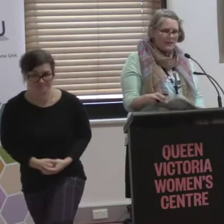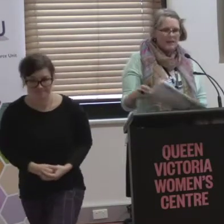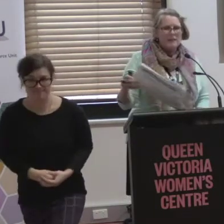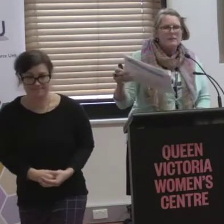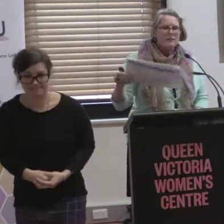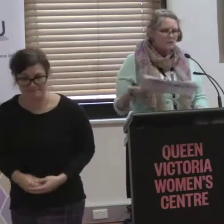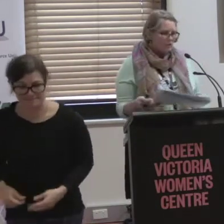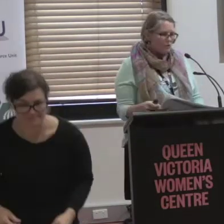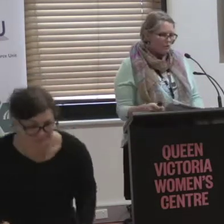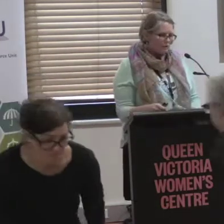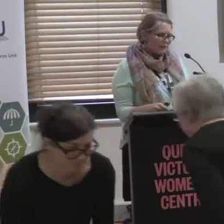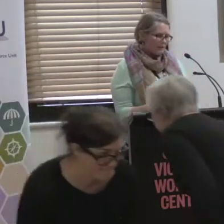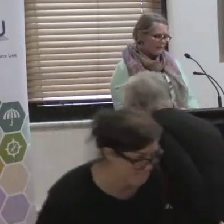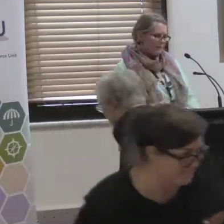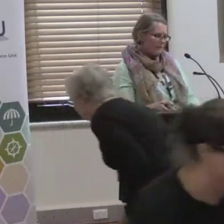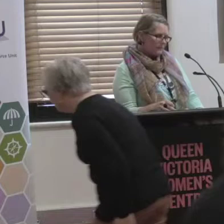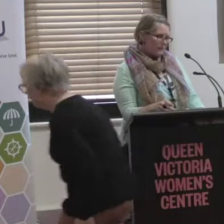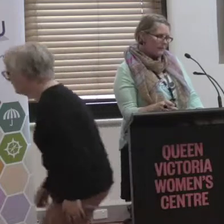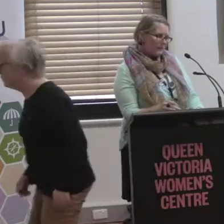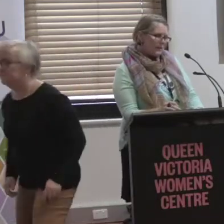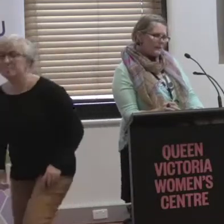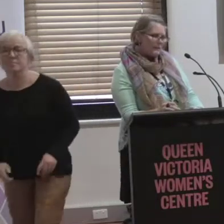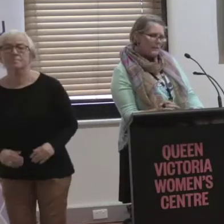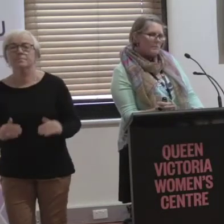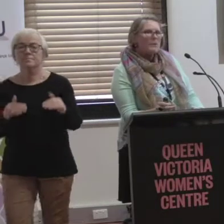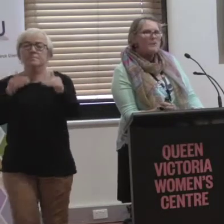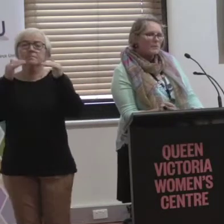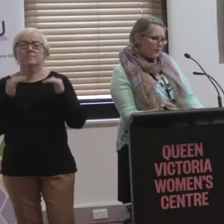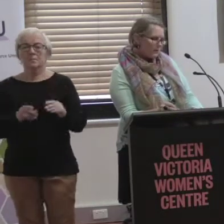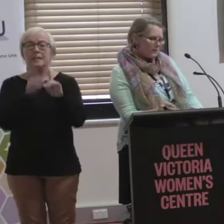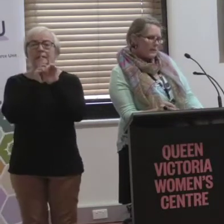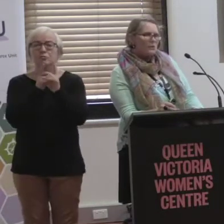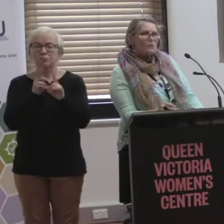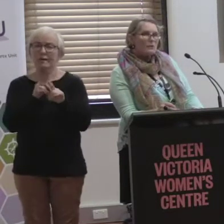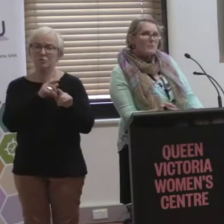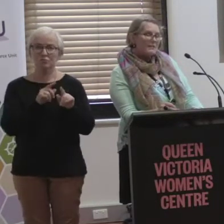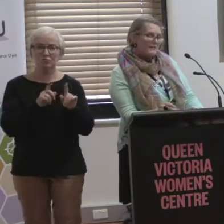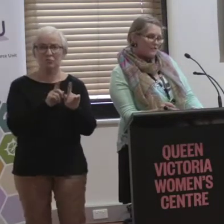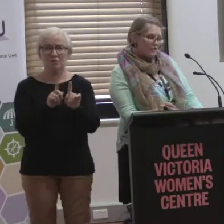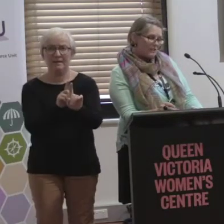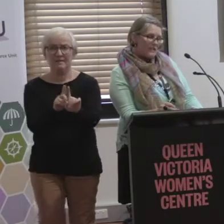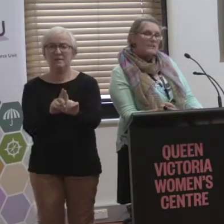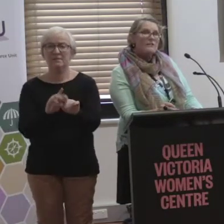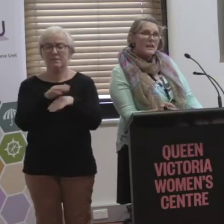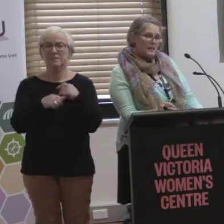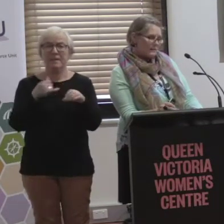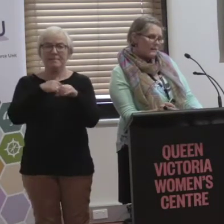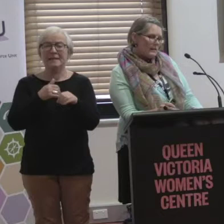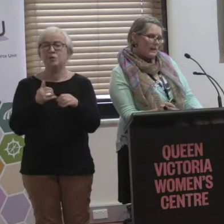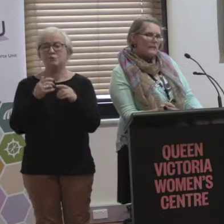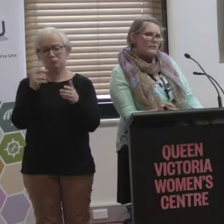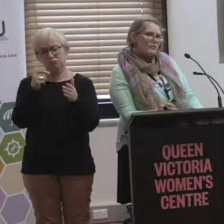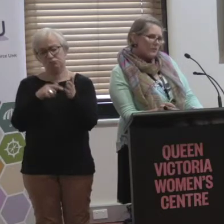On the other hand, an instructional directive is a statement of a person's medical treatment decision in